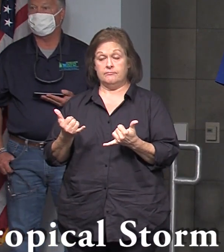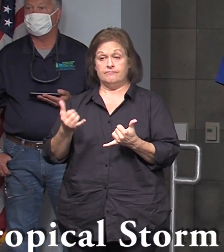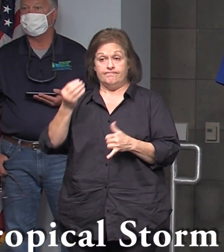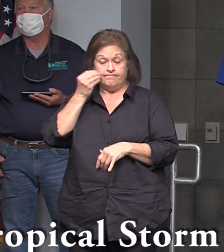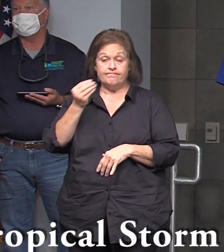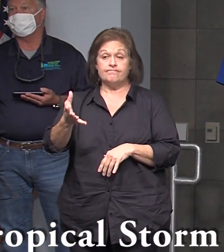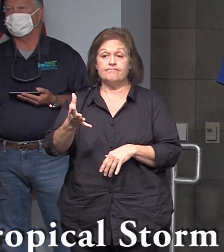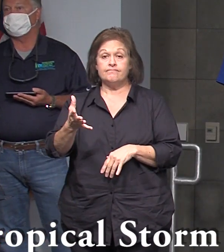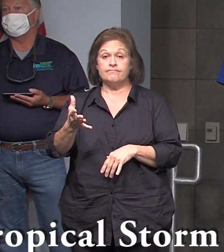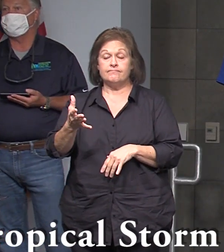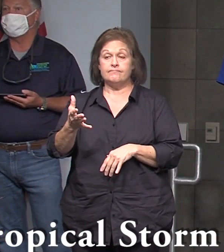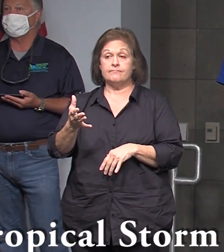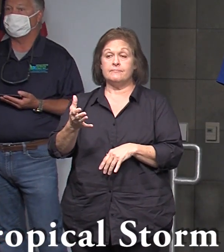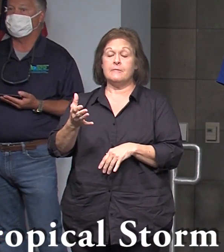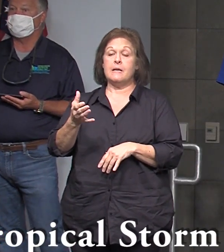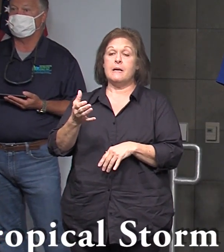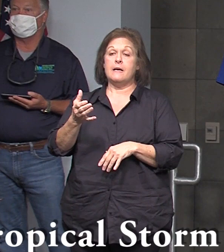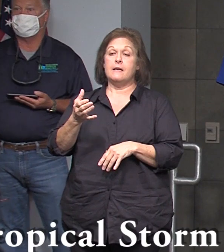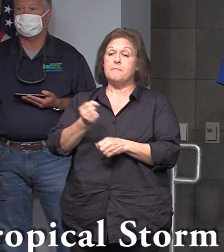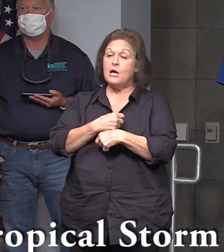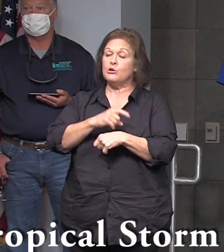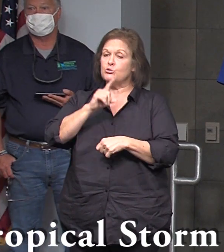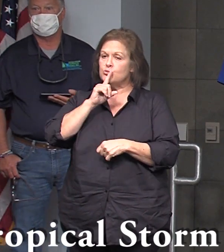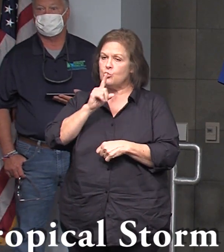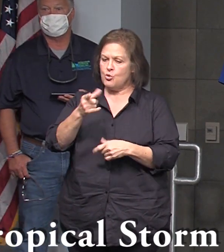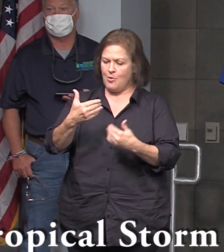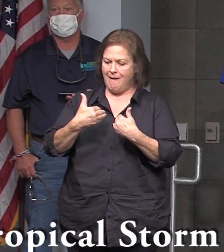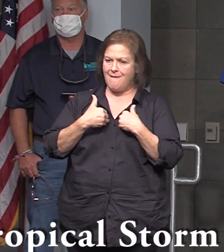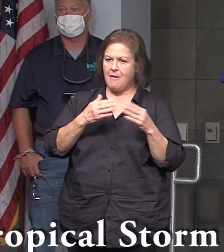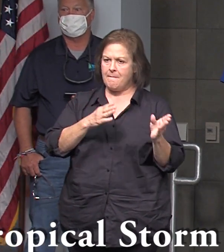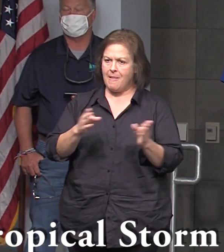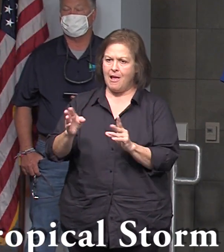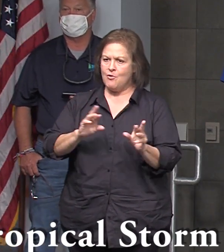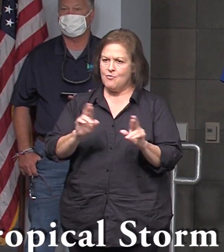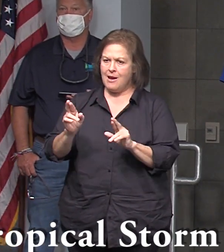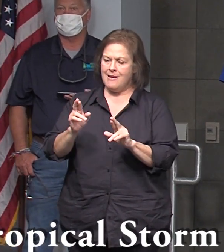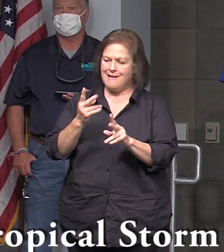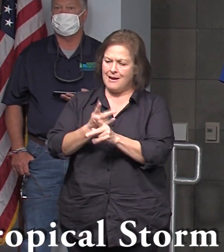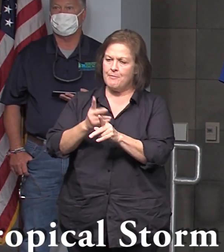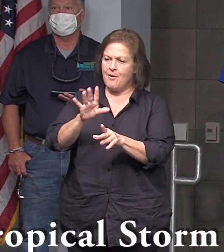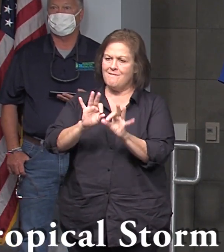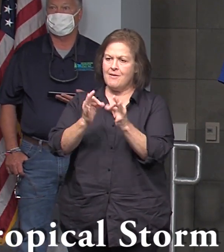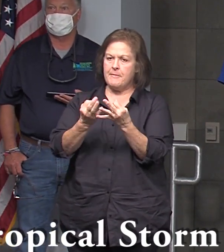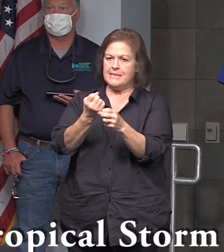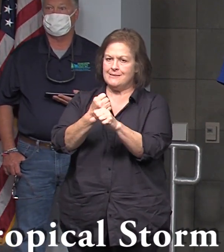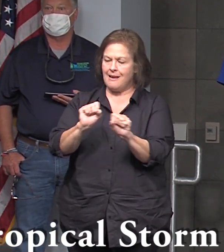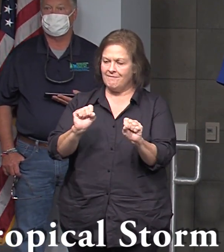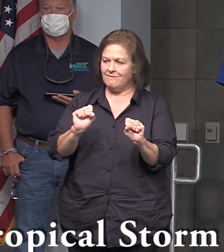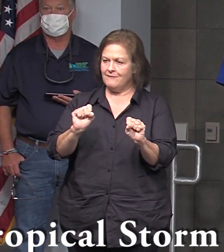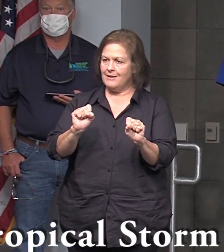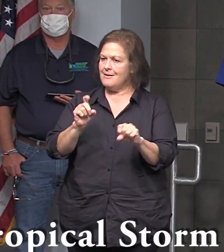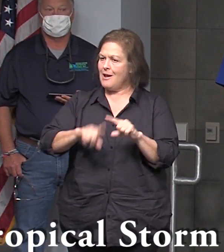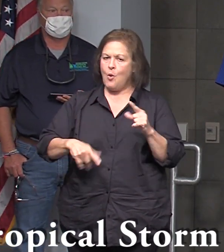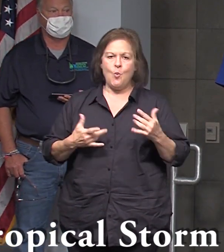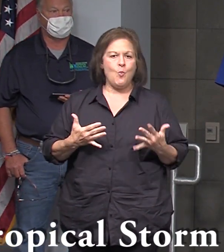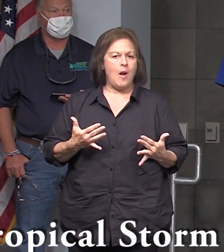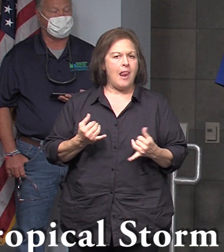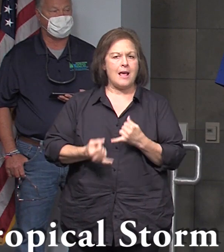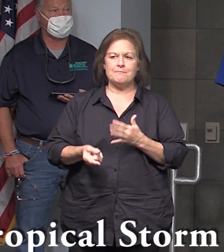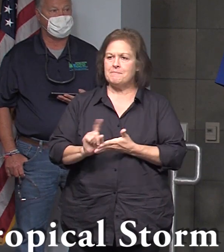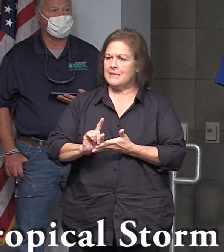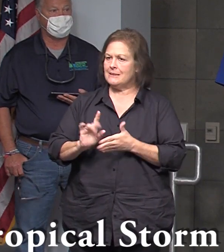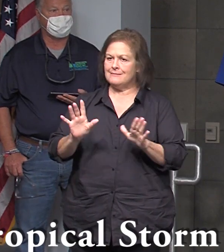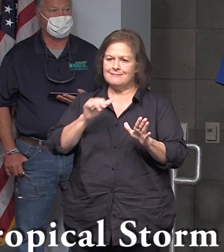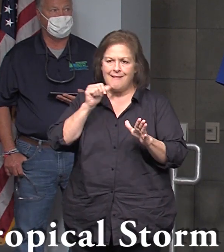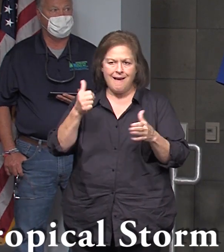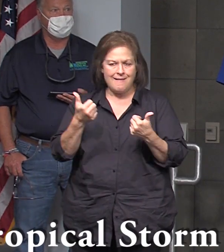say it again, is to make a plan to keep your family safe right now. It's not, you can't wait, you have to do it now. It's not